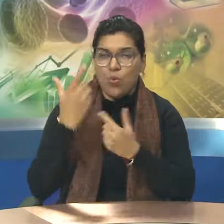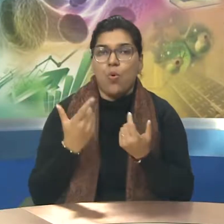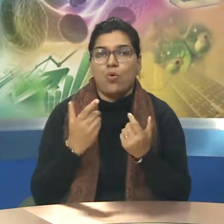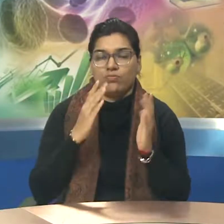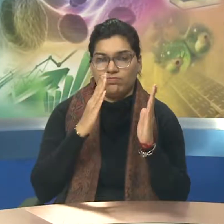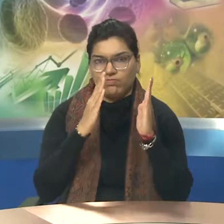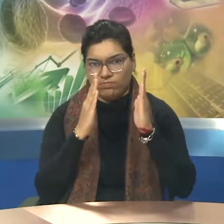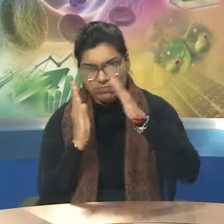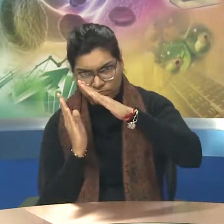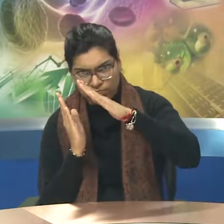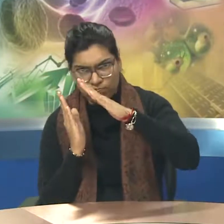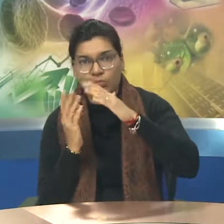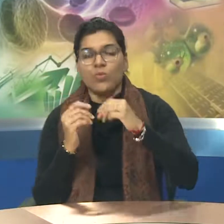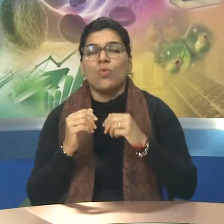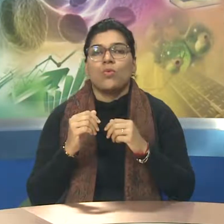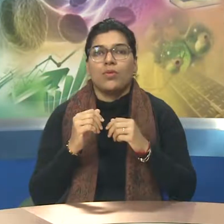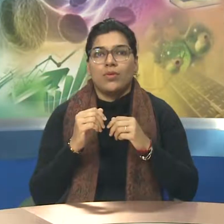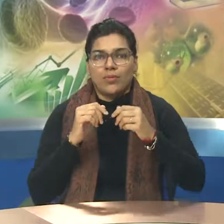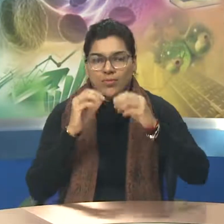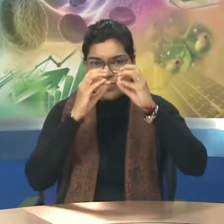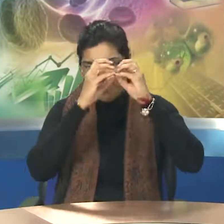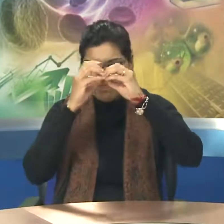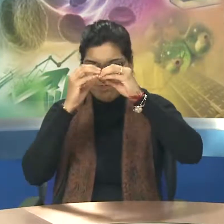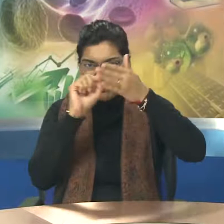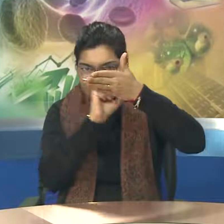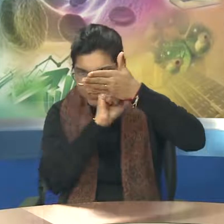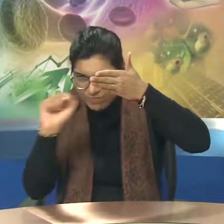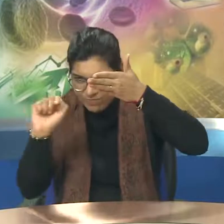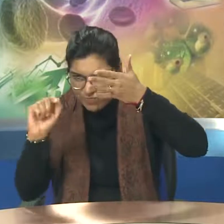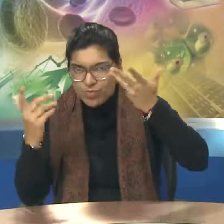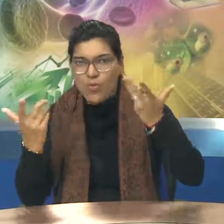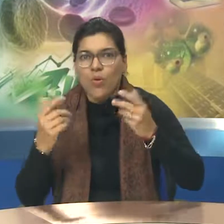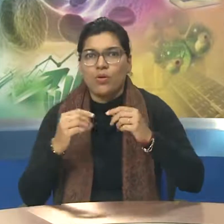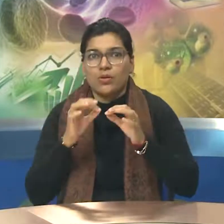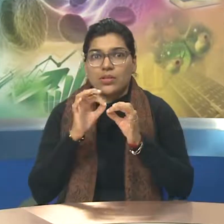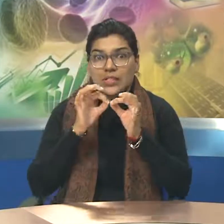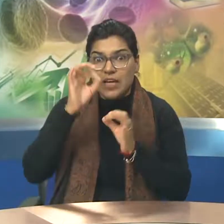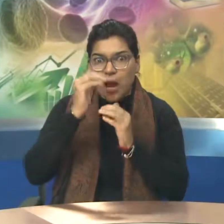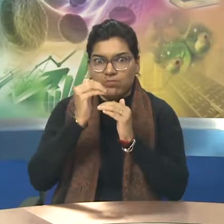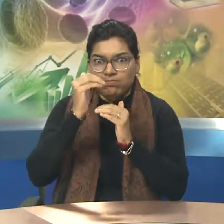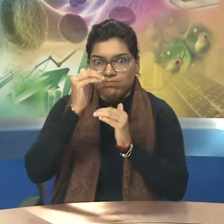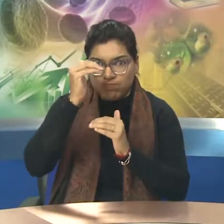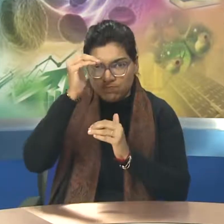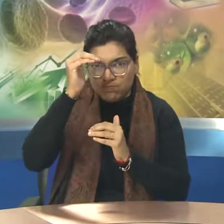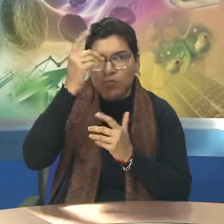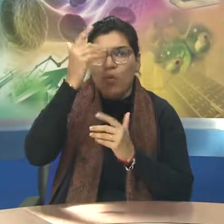Define basic text processing tips.